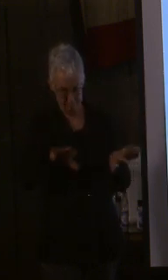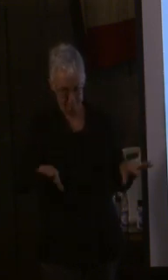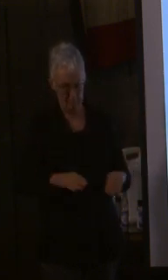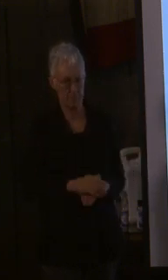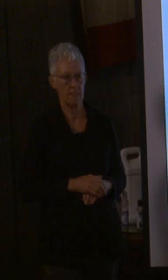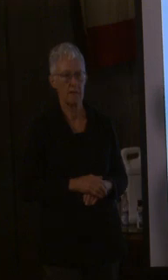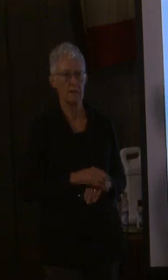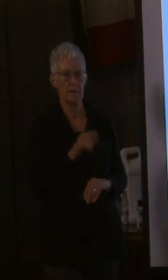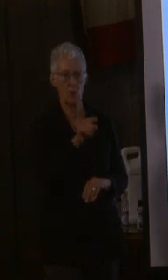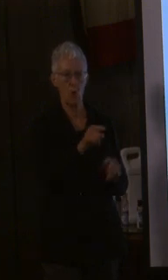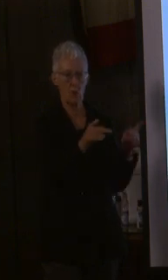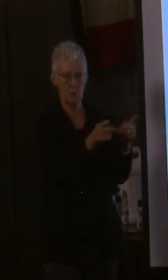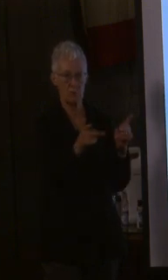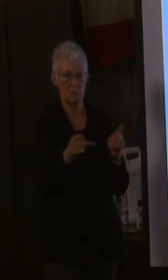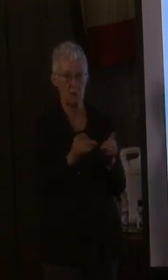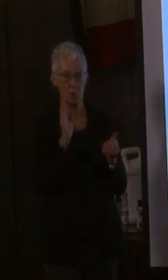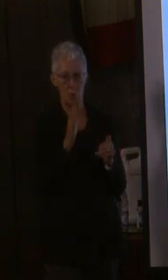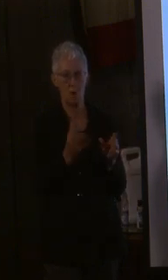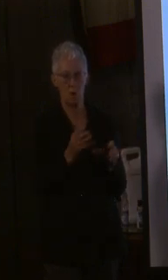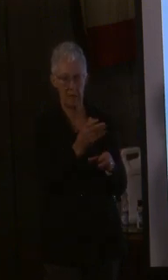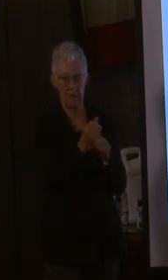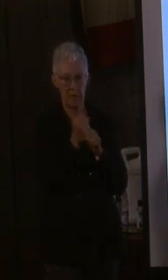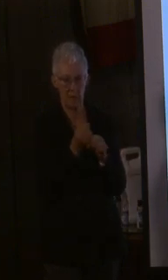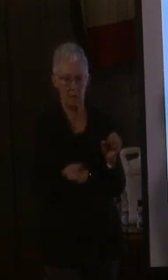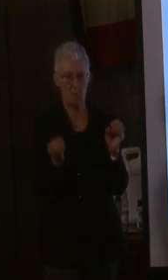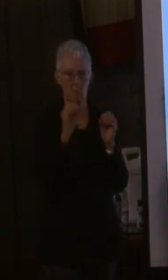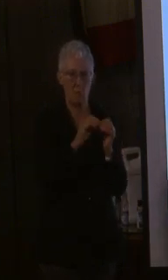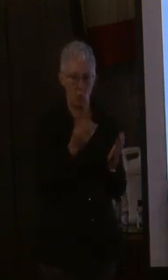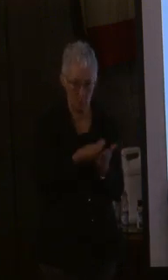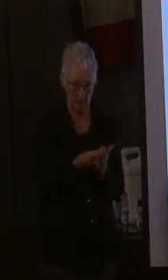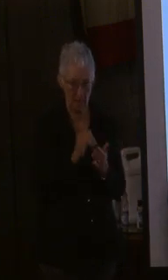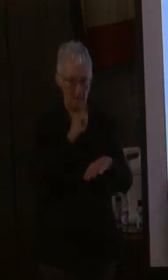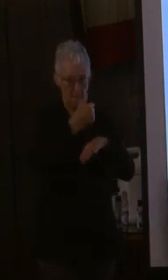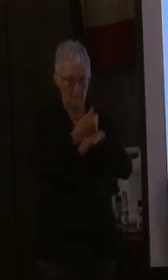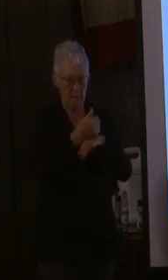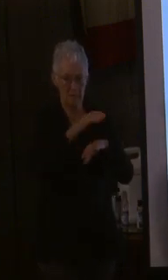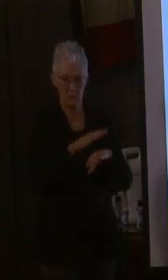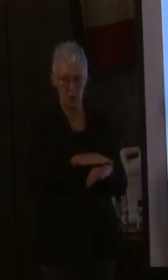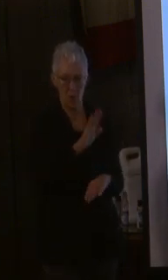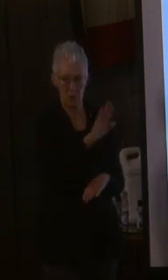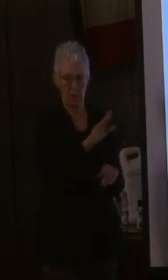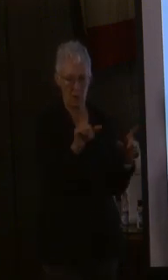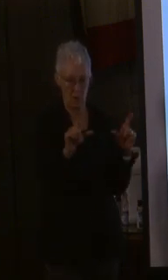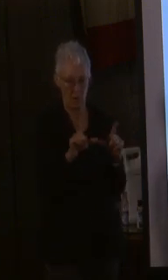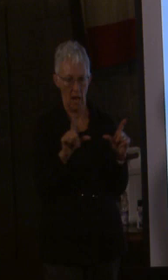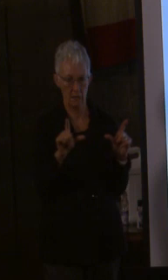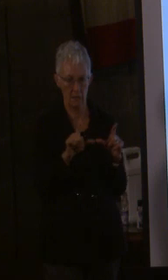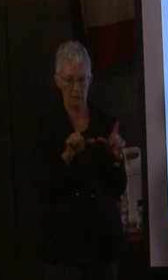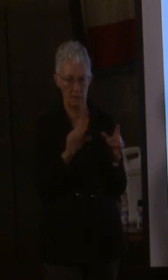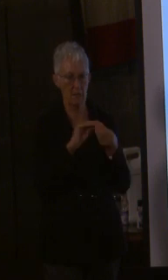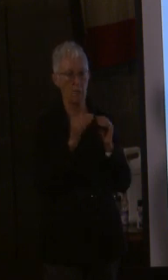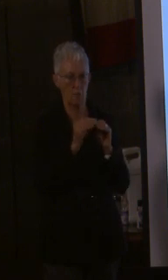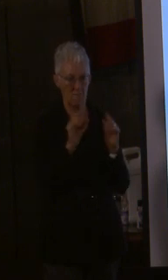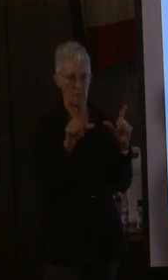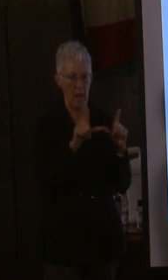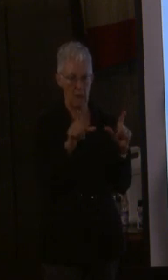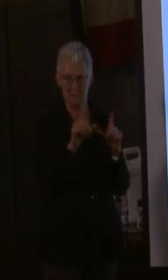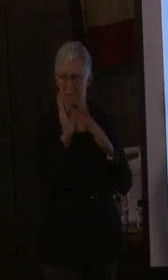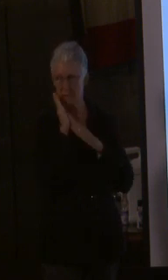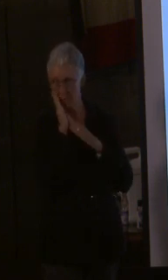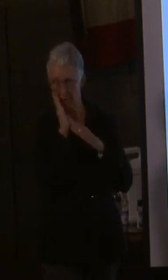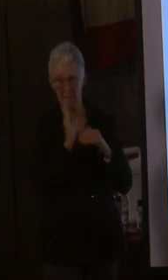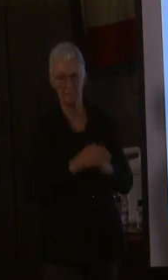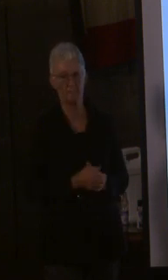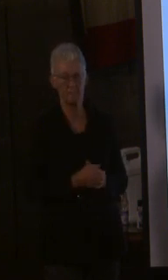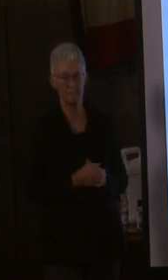higher levels of funding, and it will be based on licensed bed capacity. The